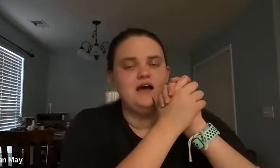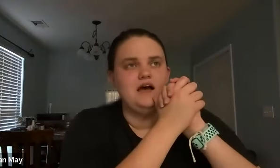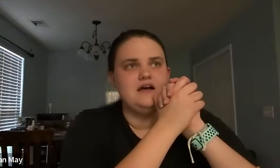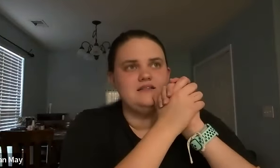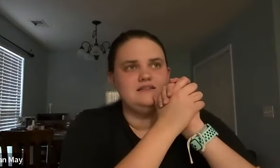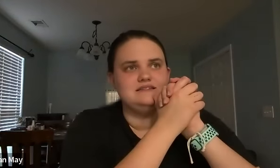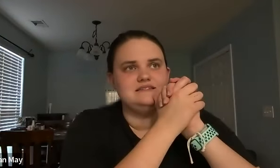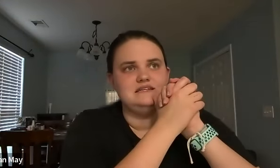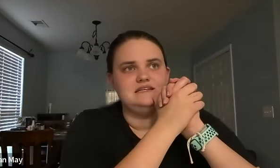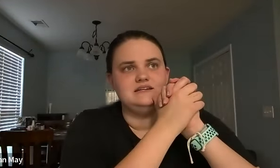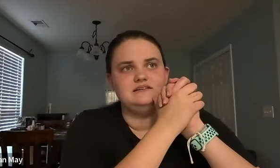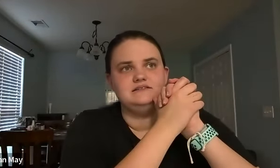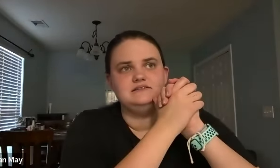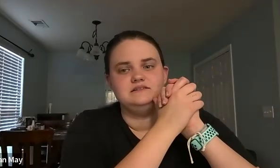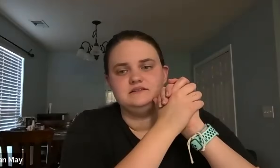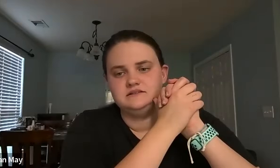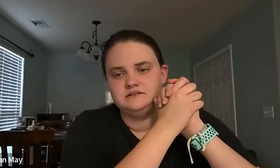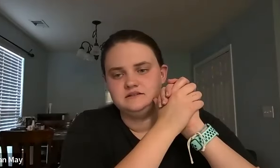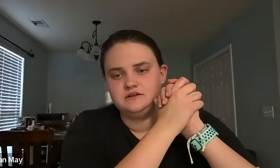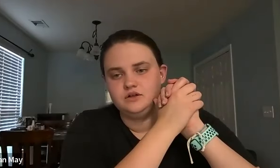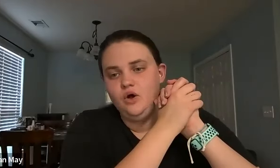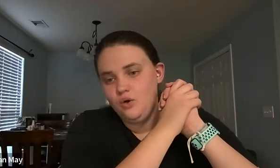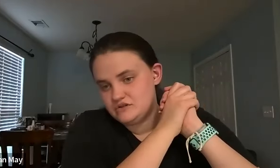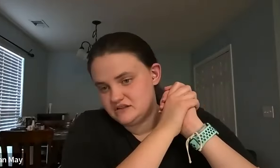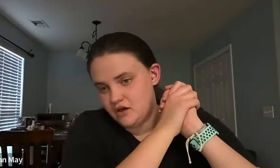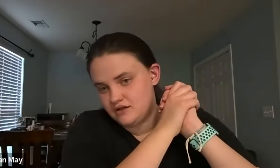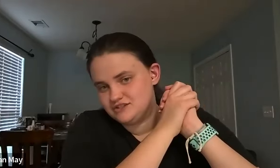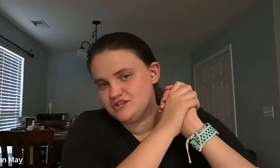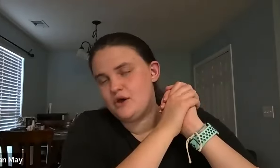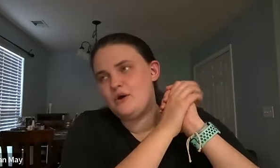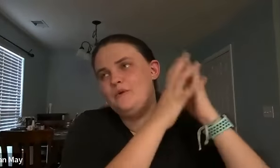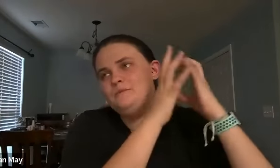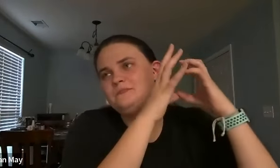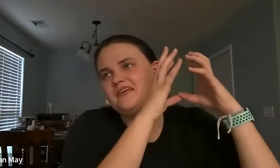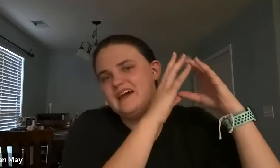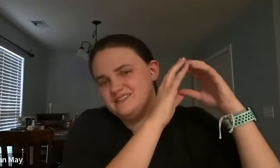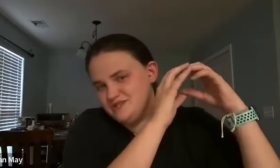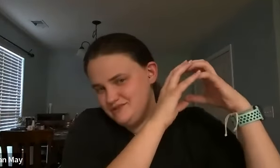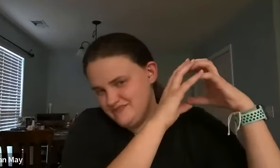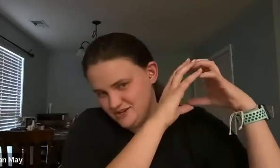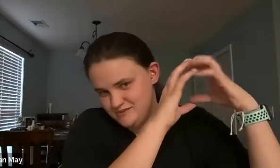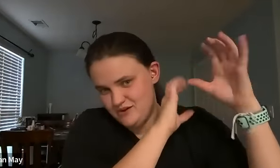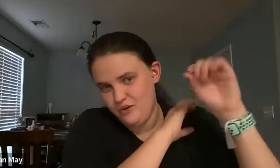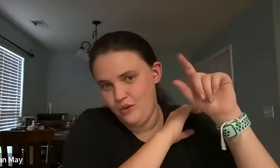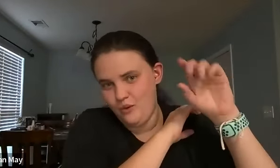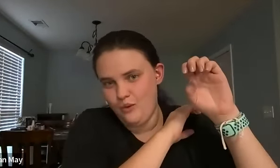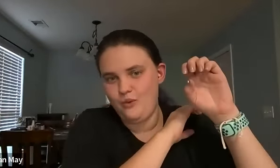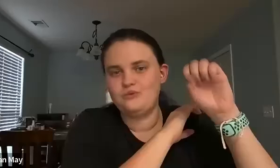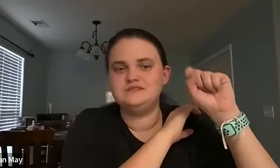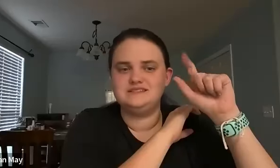Let's see. Coleslaw. So that's when you finger spell